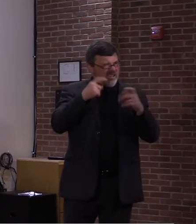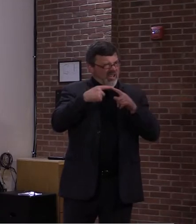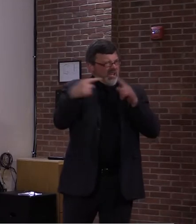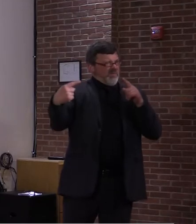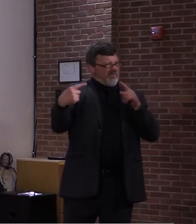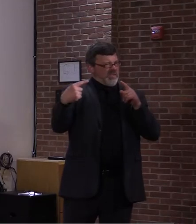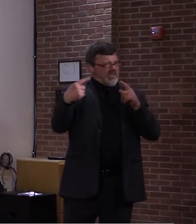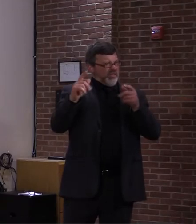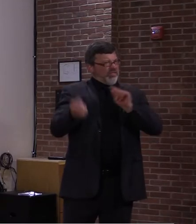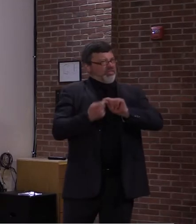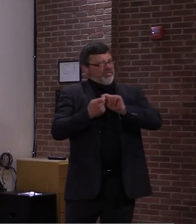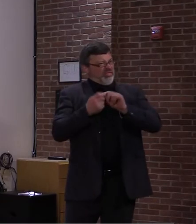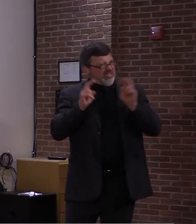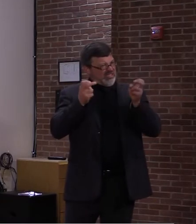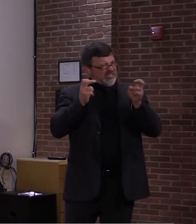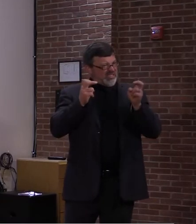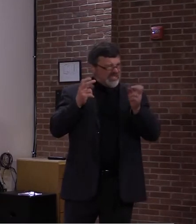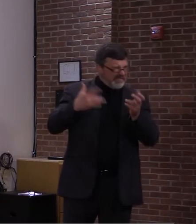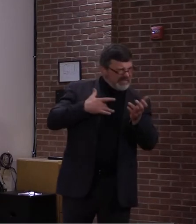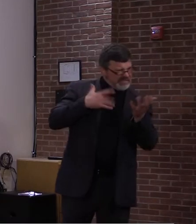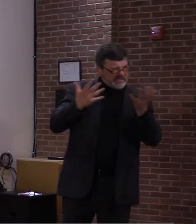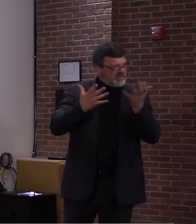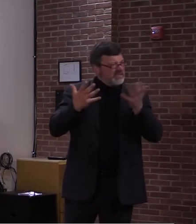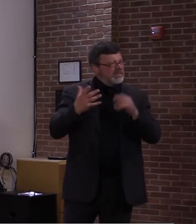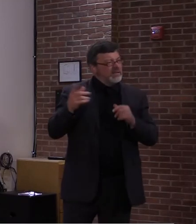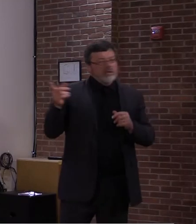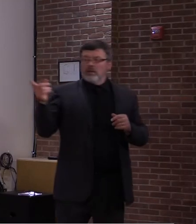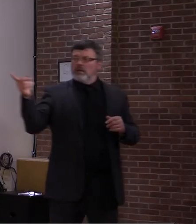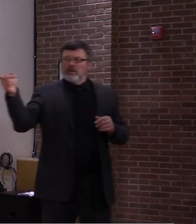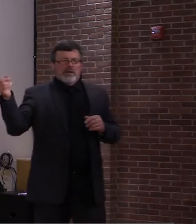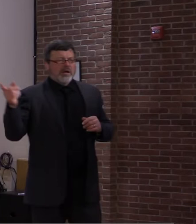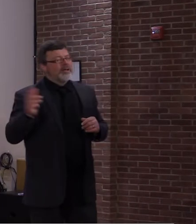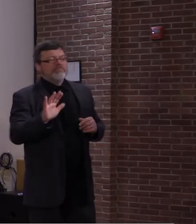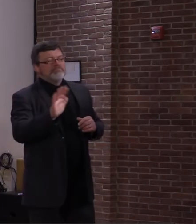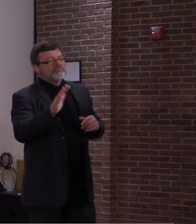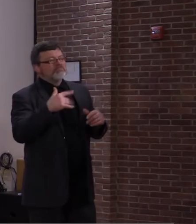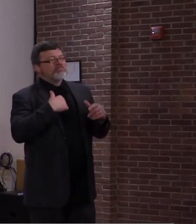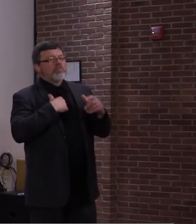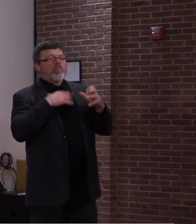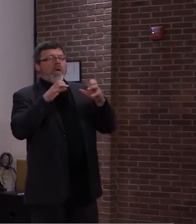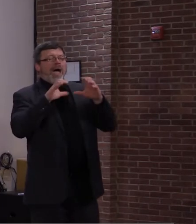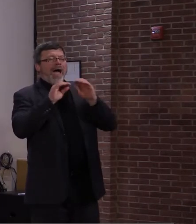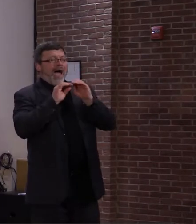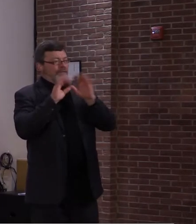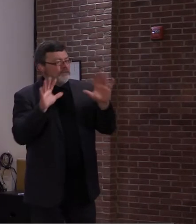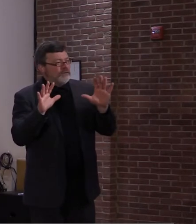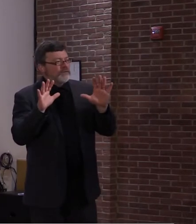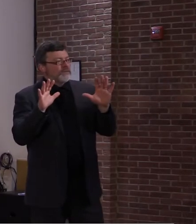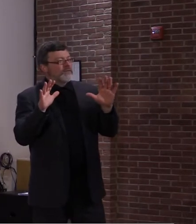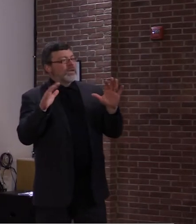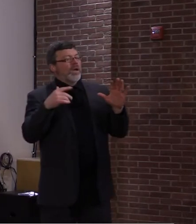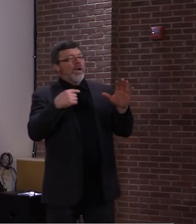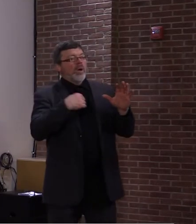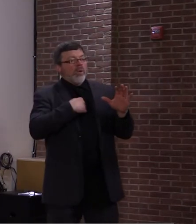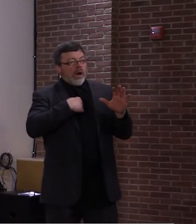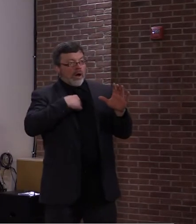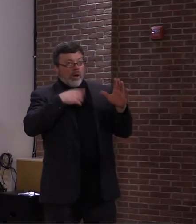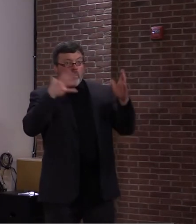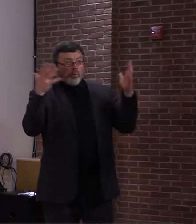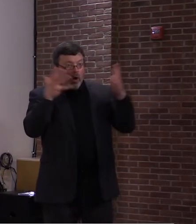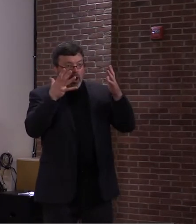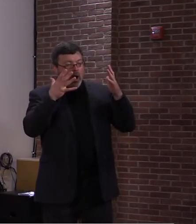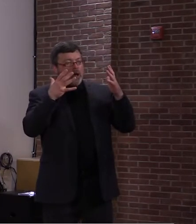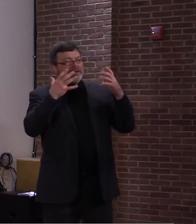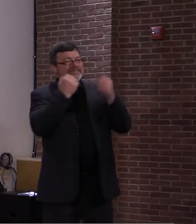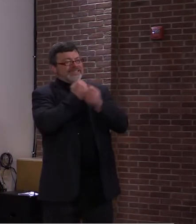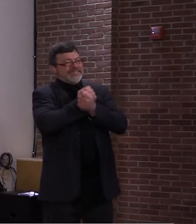vaccine that would ever be available. So we were really focused on saving lives and keeping people as well as